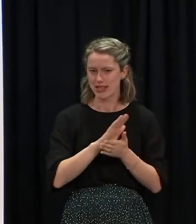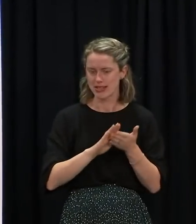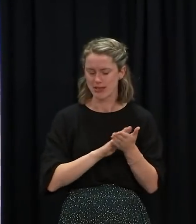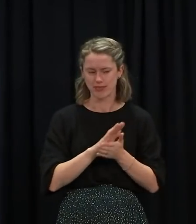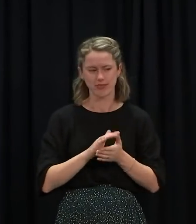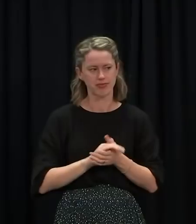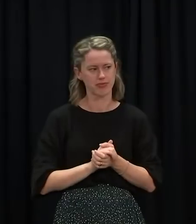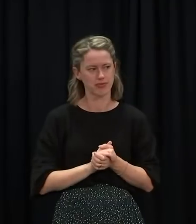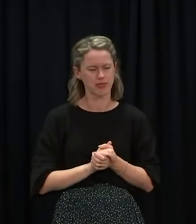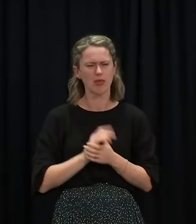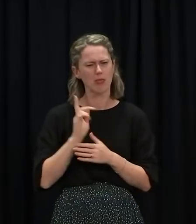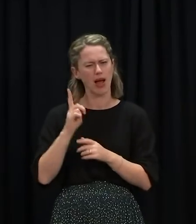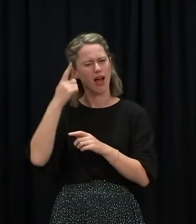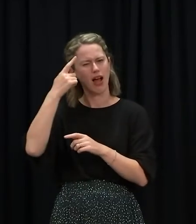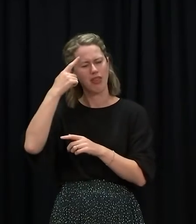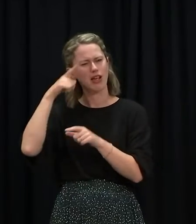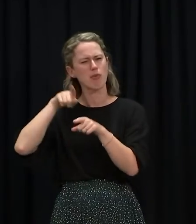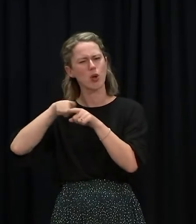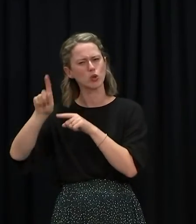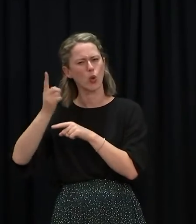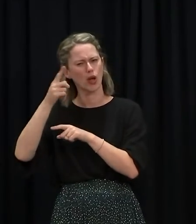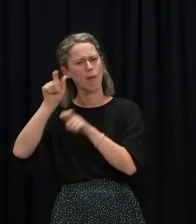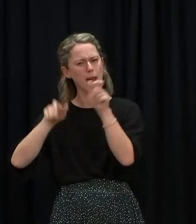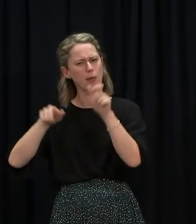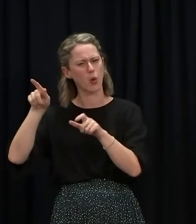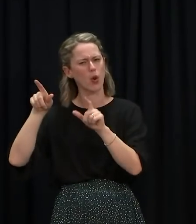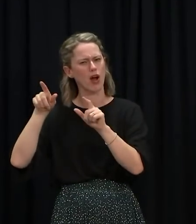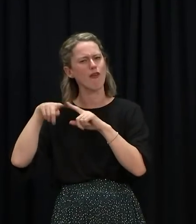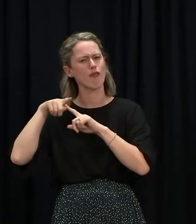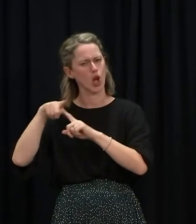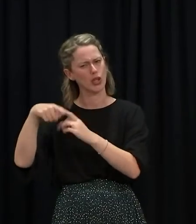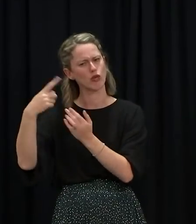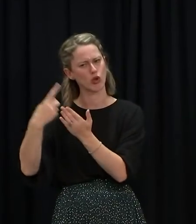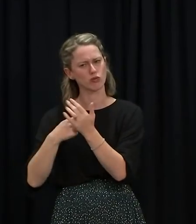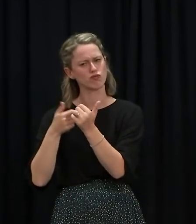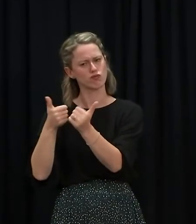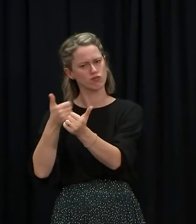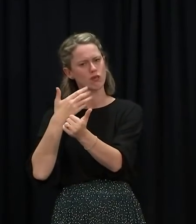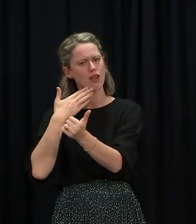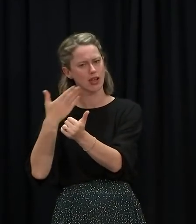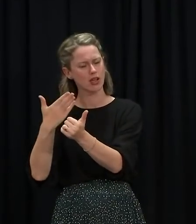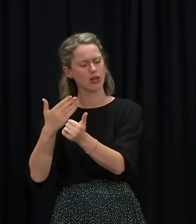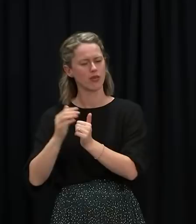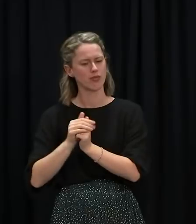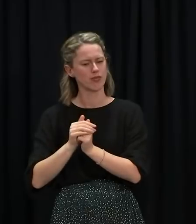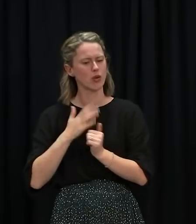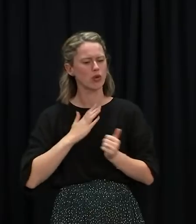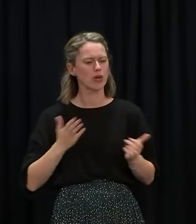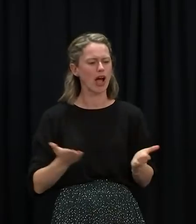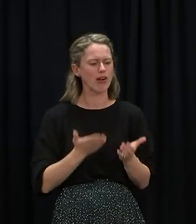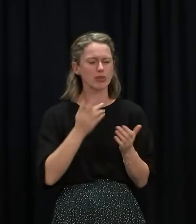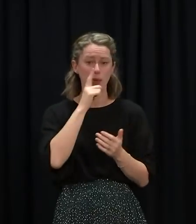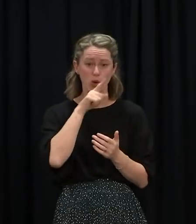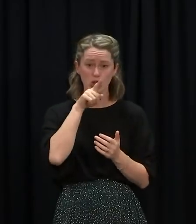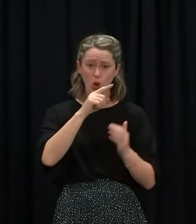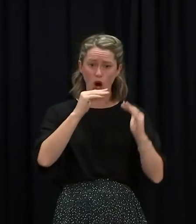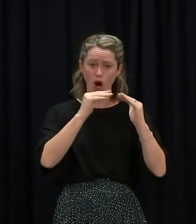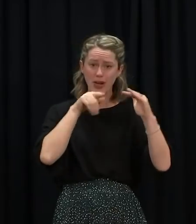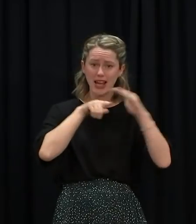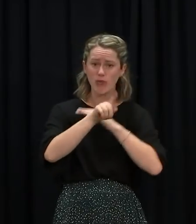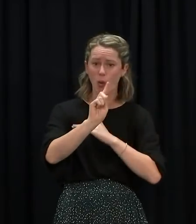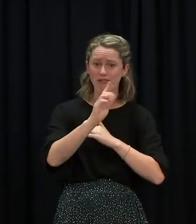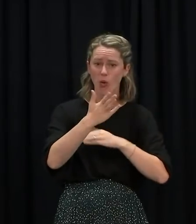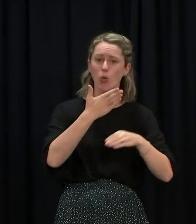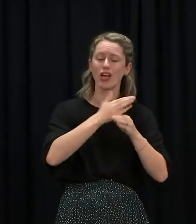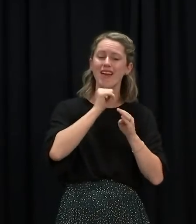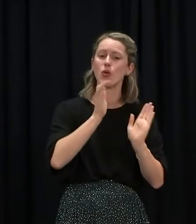saying, I imagine most Aucklanders are doing what alert level 3 requires. So just again, encourage people. The only reason to leave home is to go to work